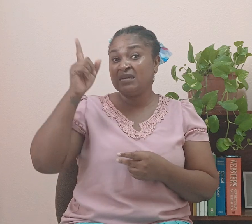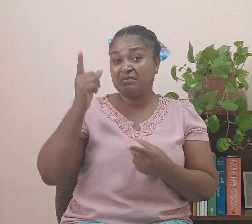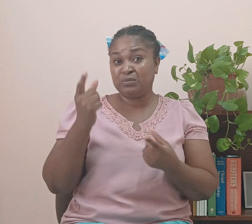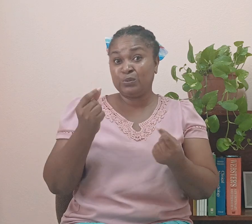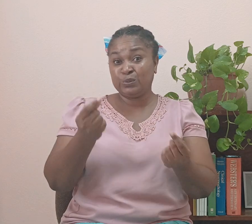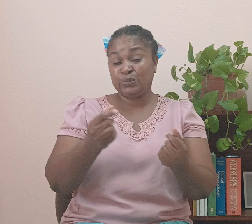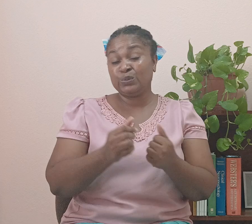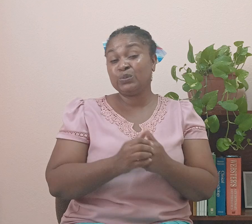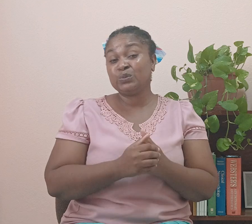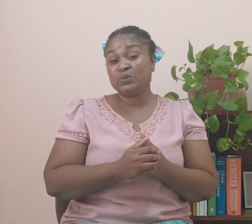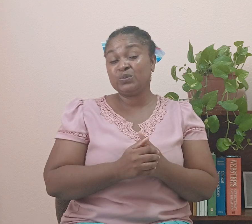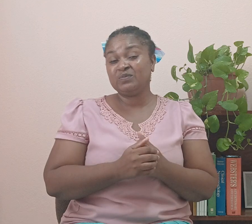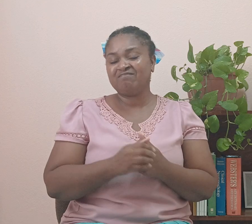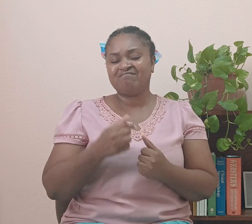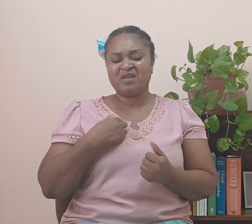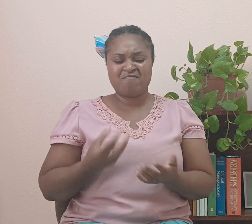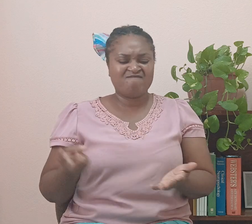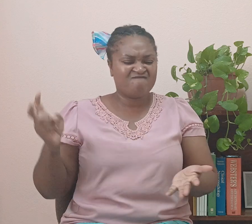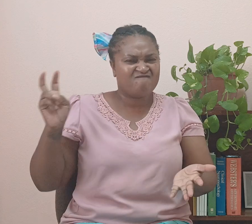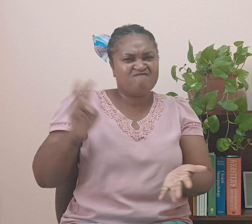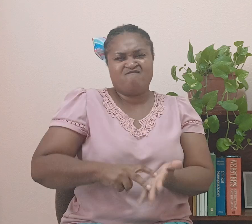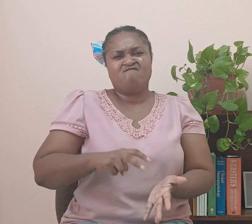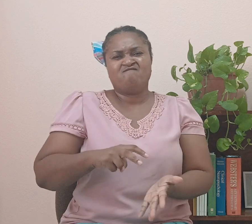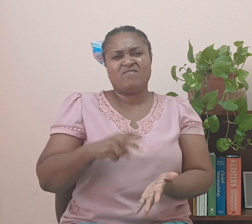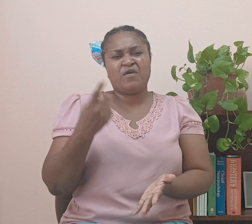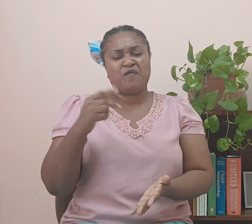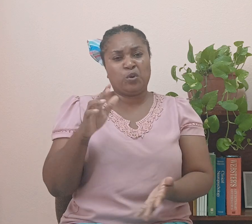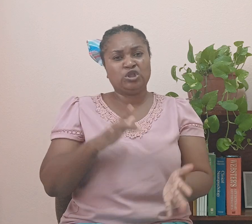I stand up for Jesus daily.